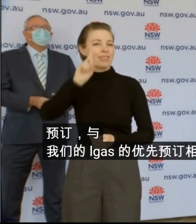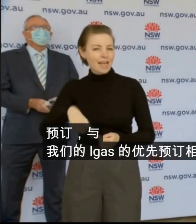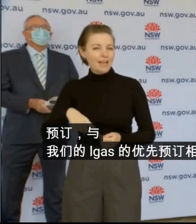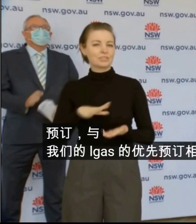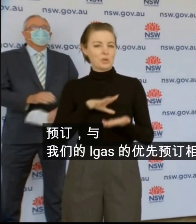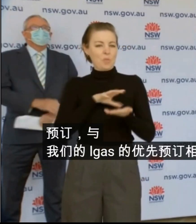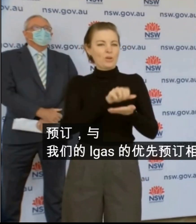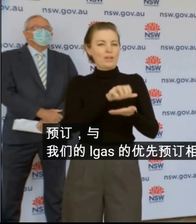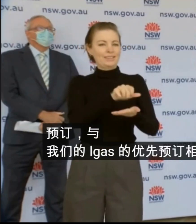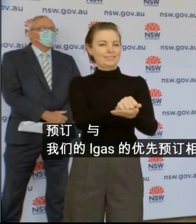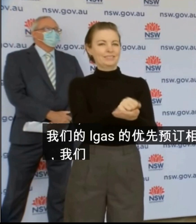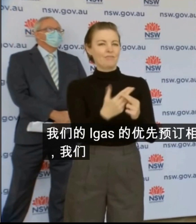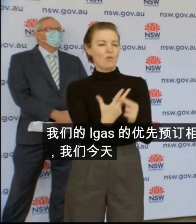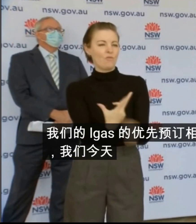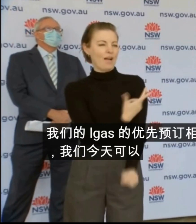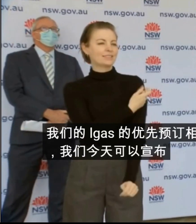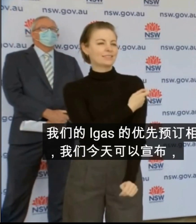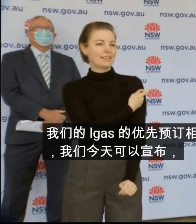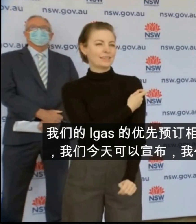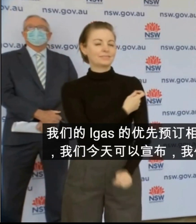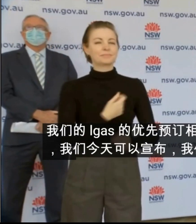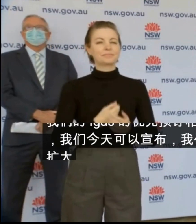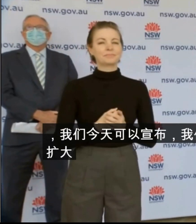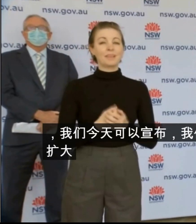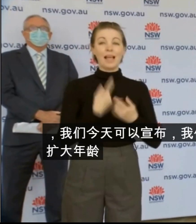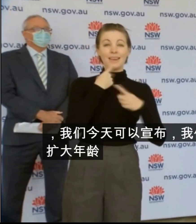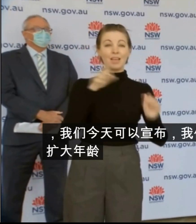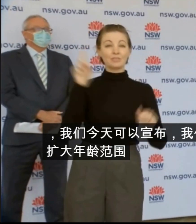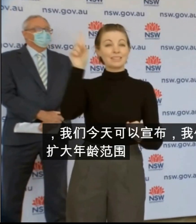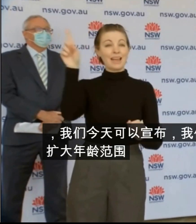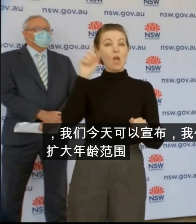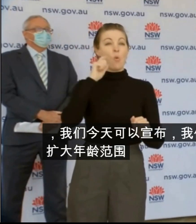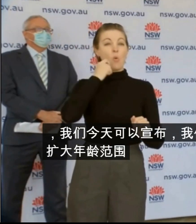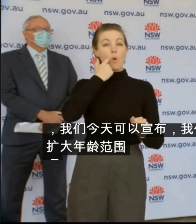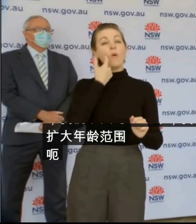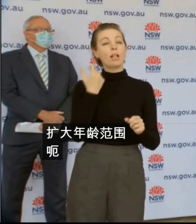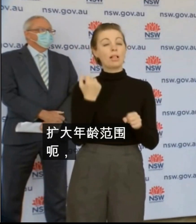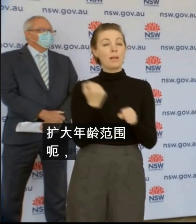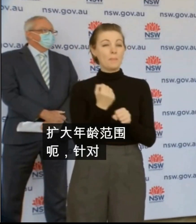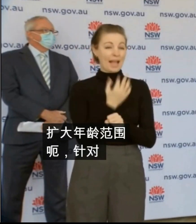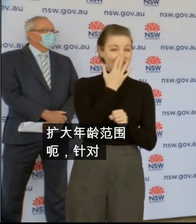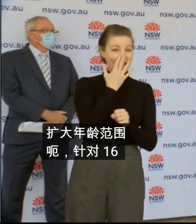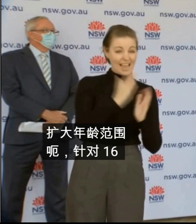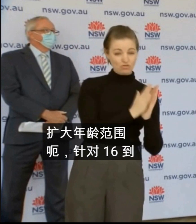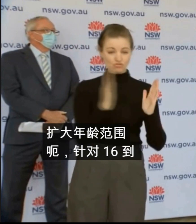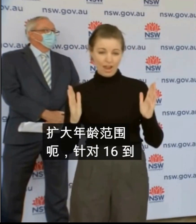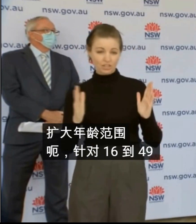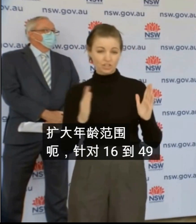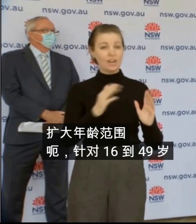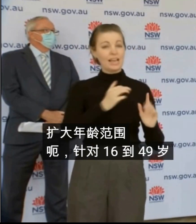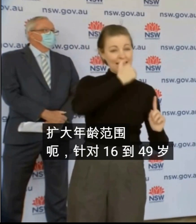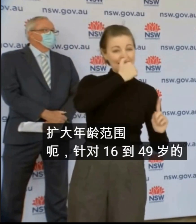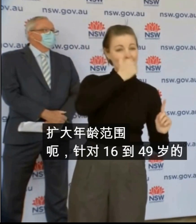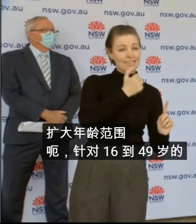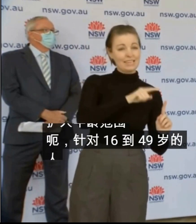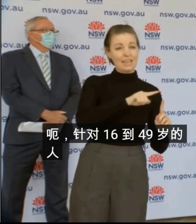for our LGAs, and we can announce today that we're extending the age range for 16 to